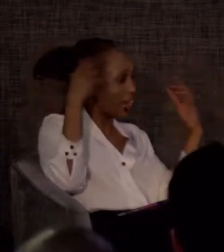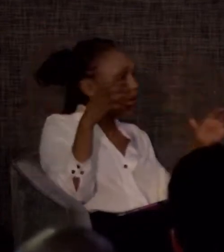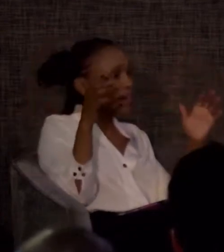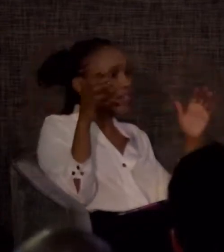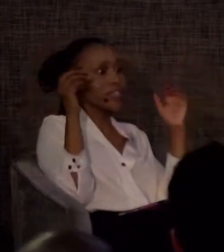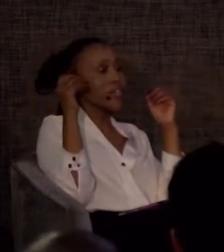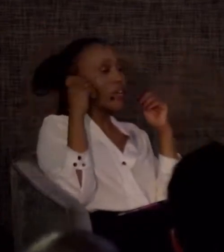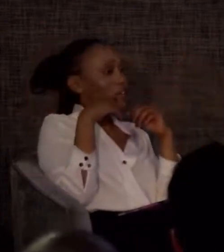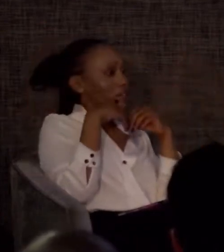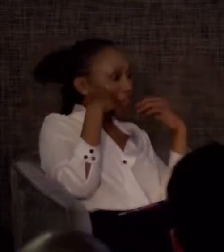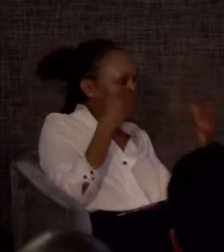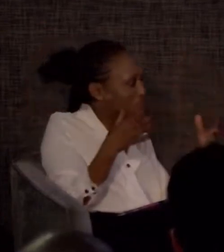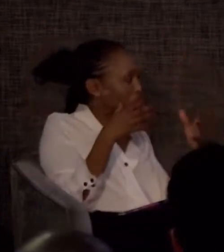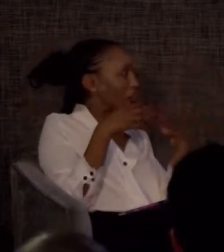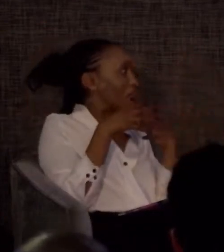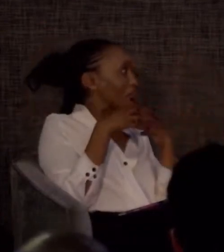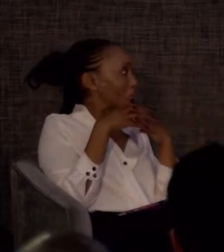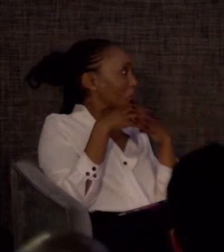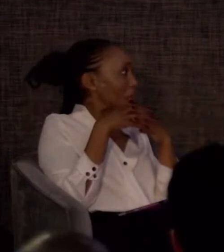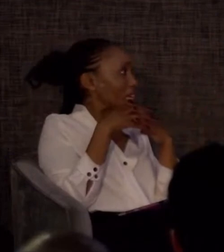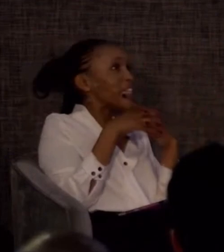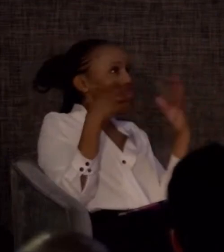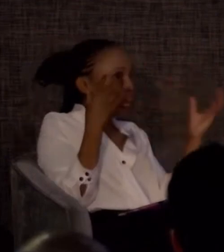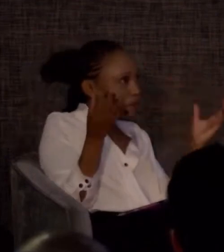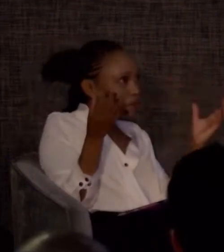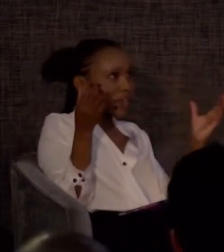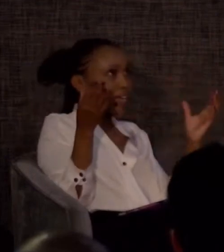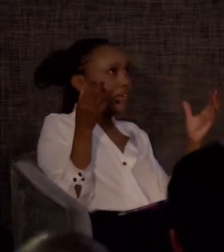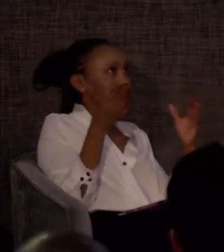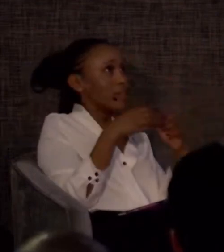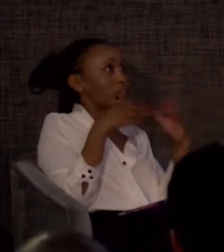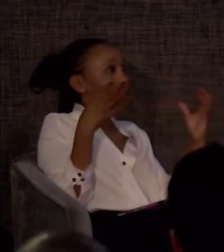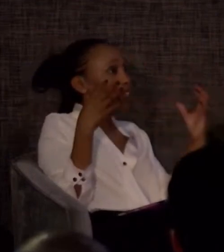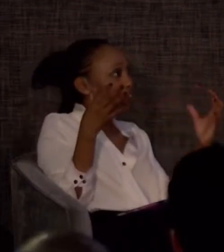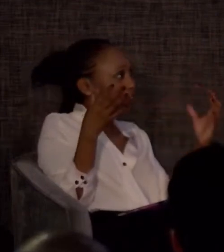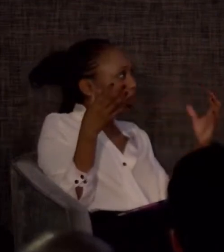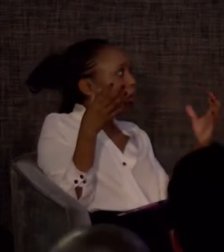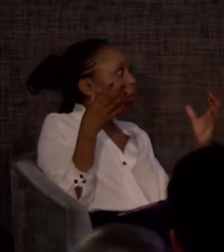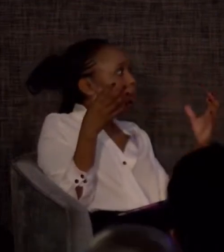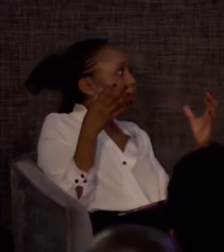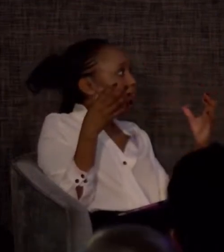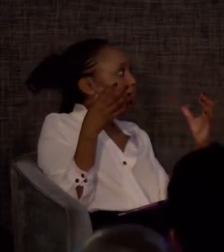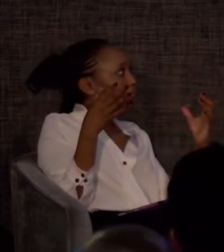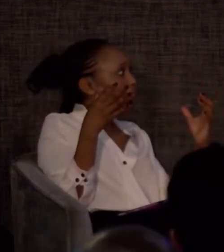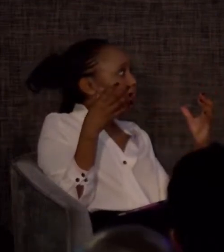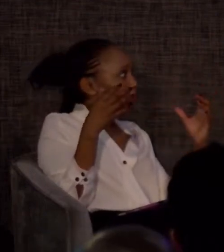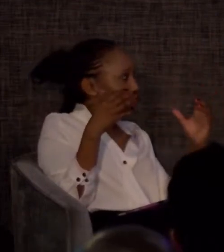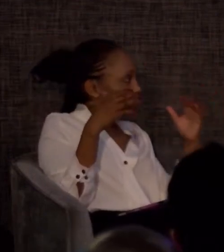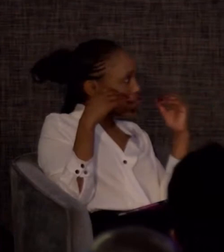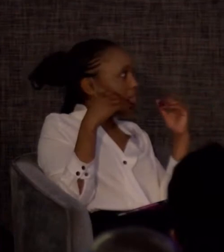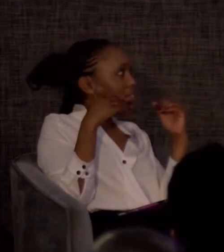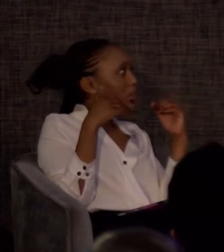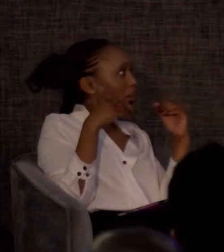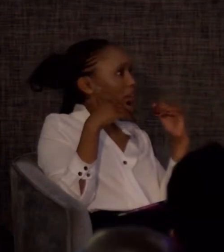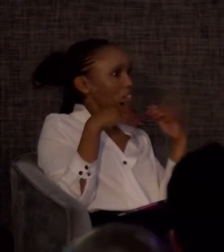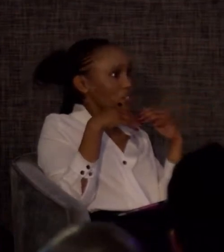high, inequality, state is not coming into the party. And it sounds like it's very extreme, but